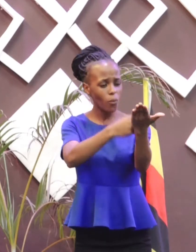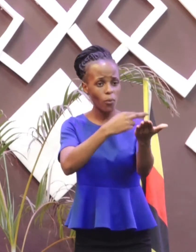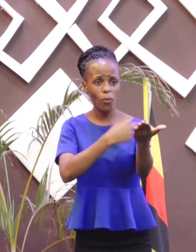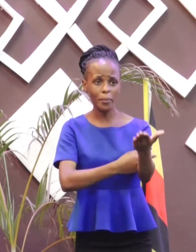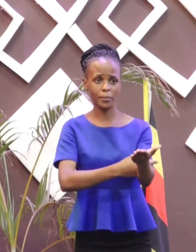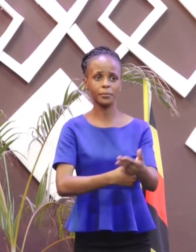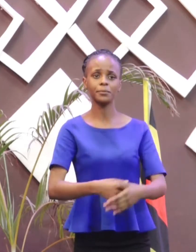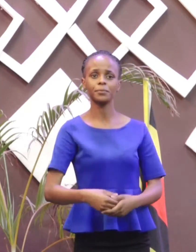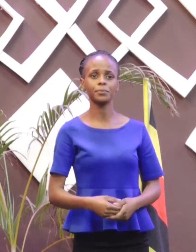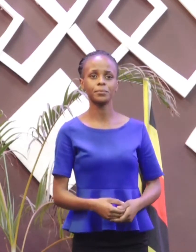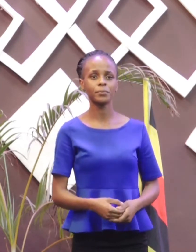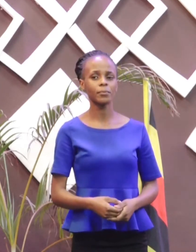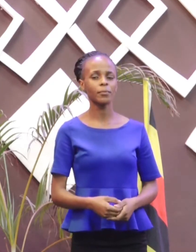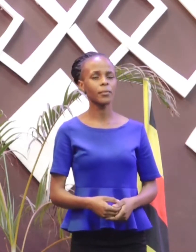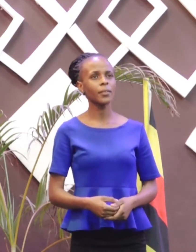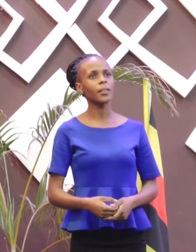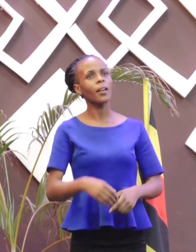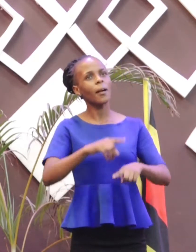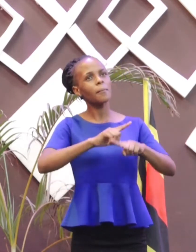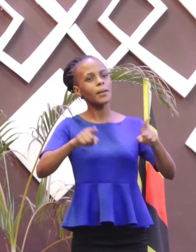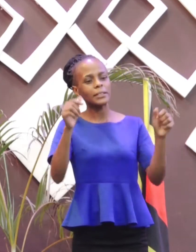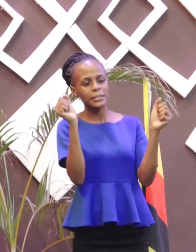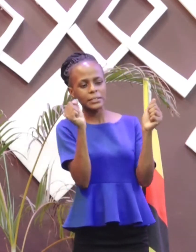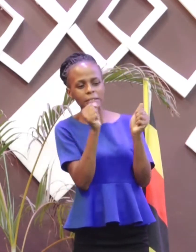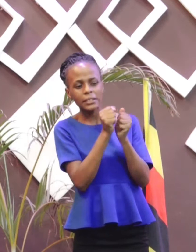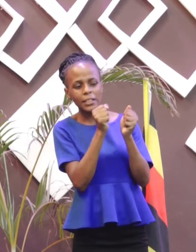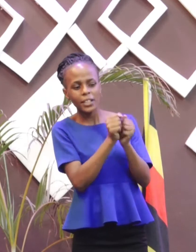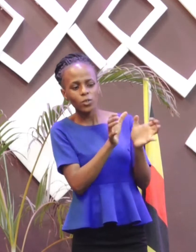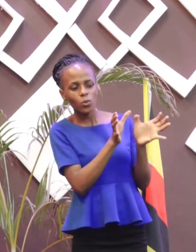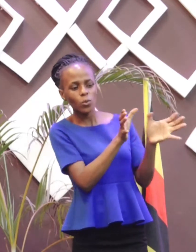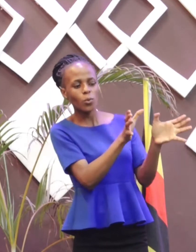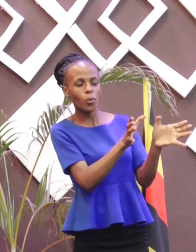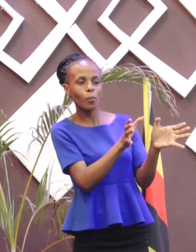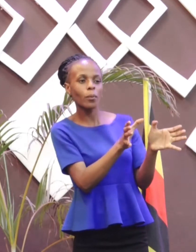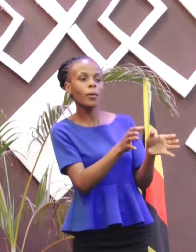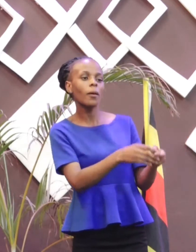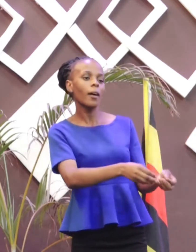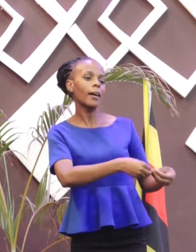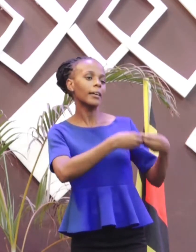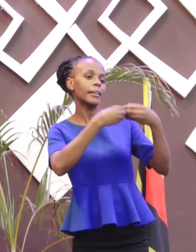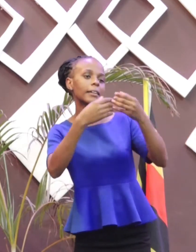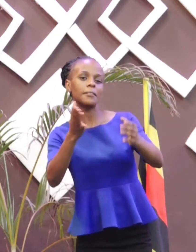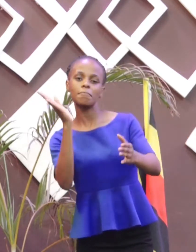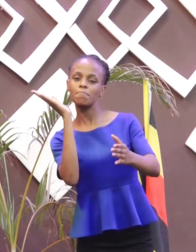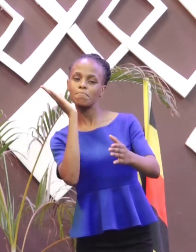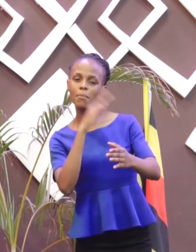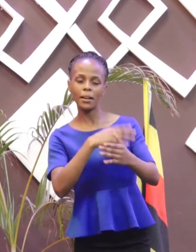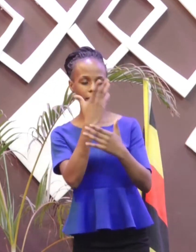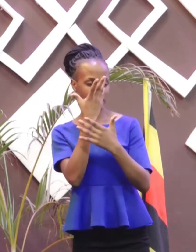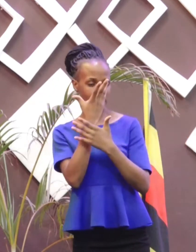ne bajja ne report. But the 10 of them gave a discouraging report.